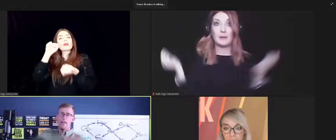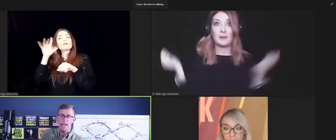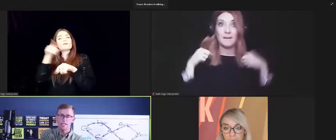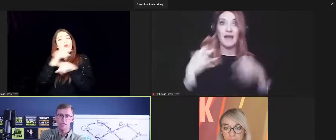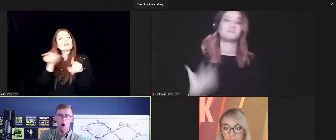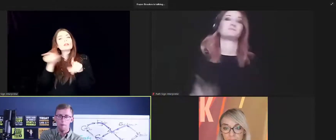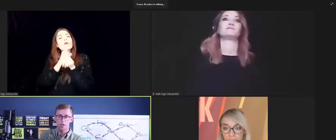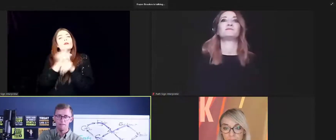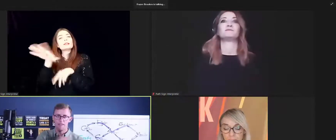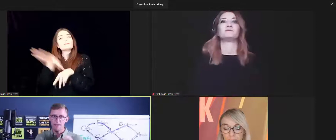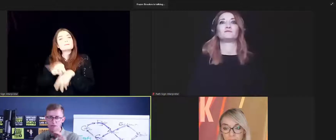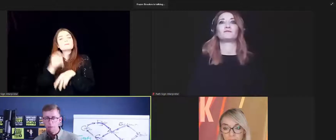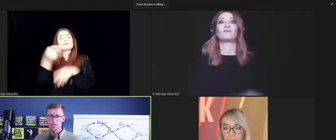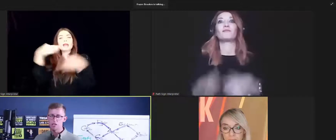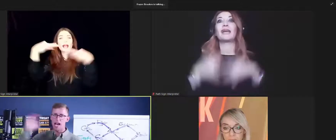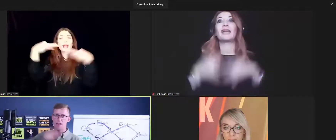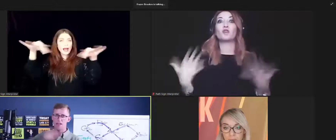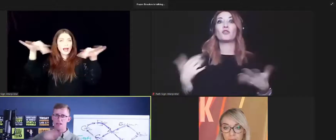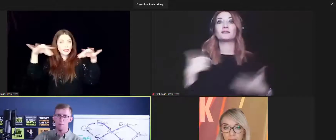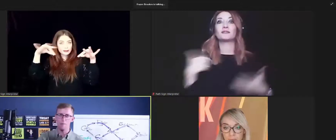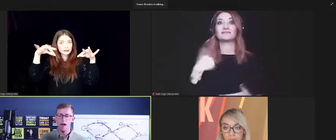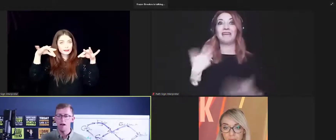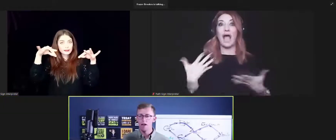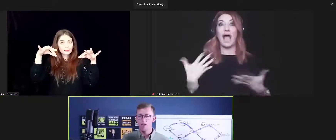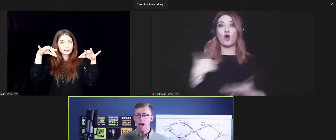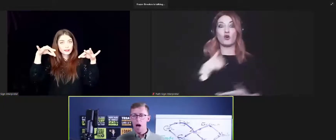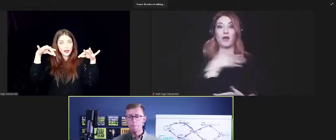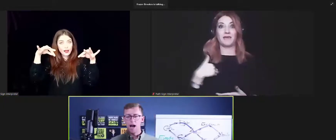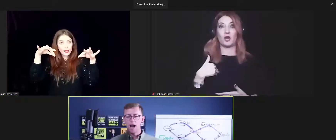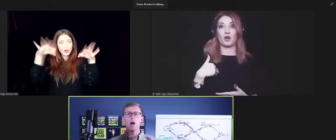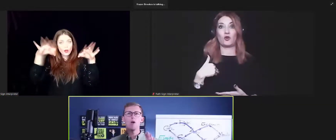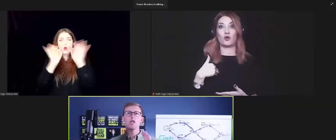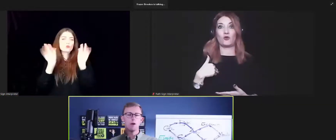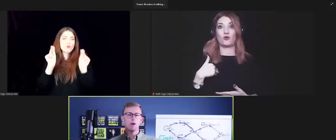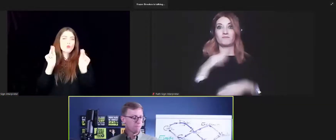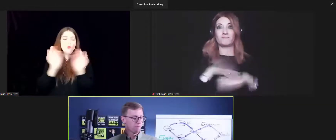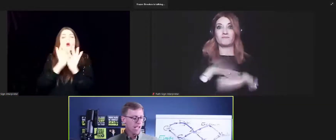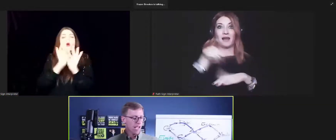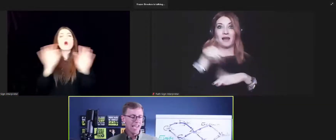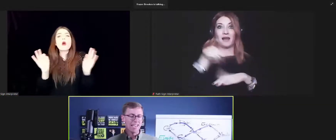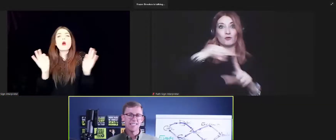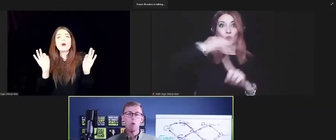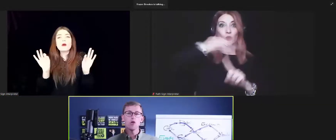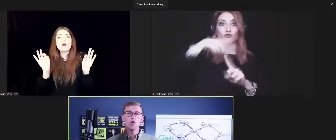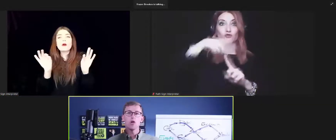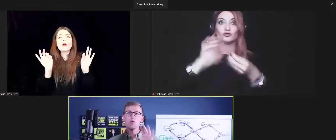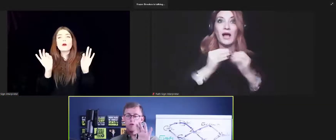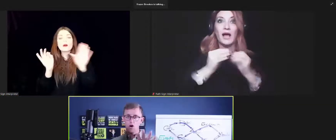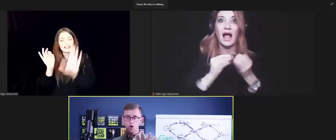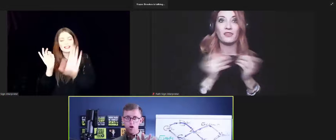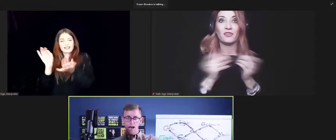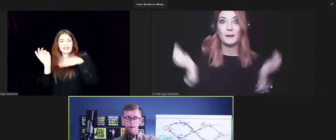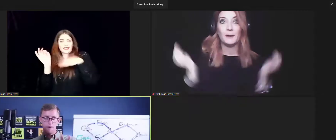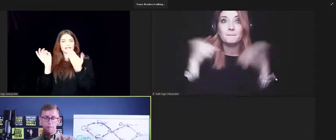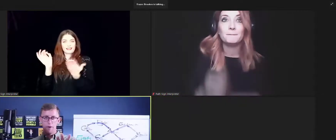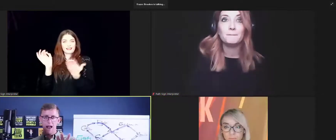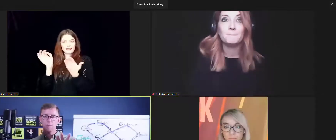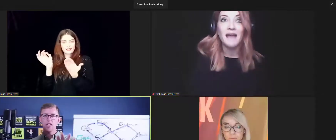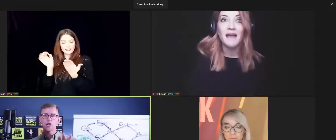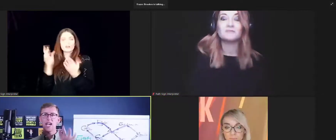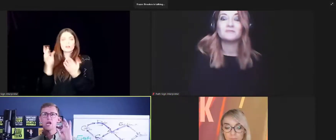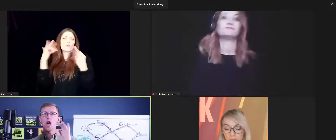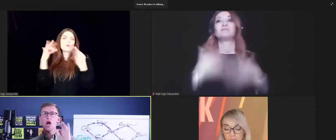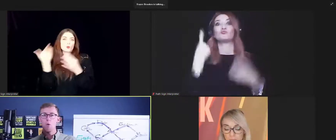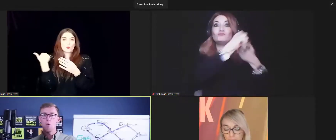it's the opposite, right? The opposite side of the paper. And what I want you to do is I want you, not just yet, but I'm going to